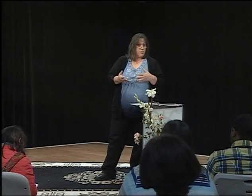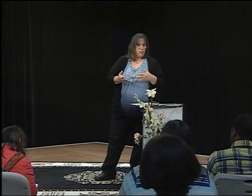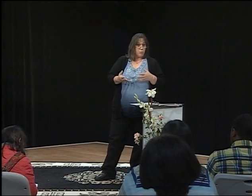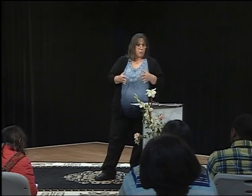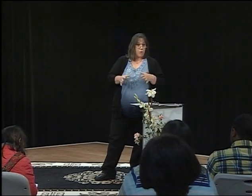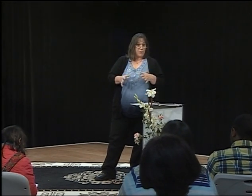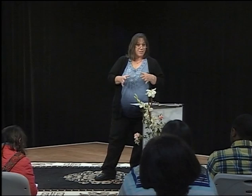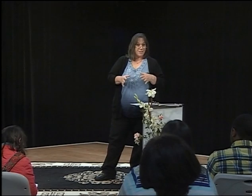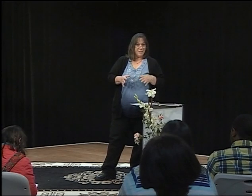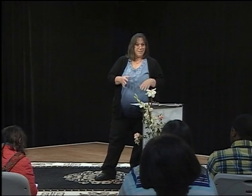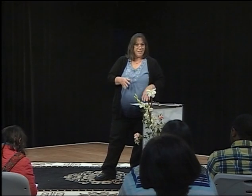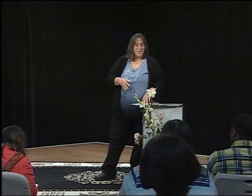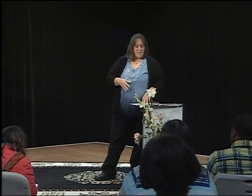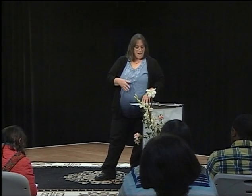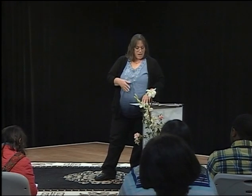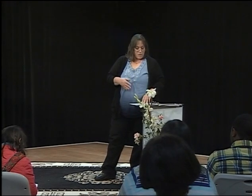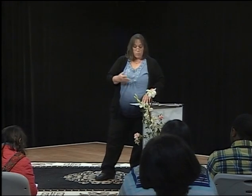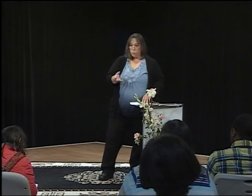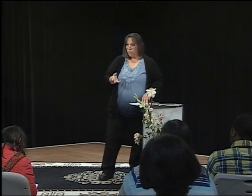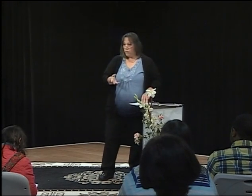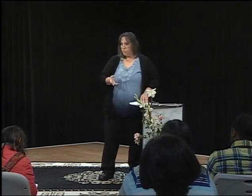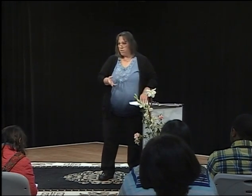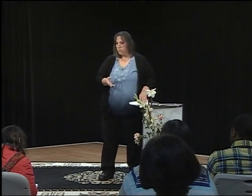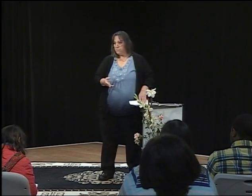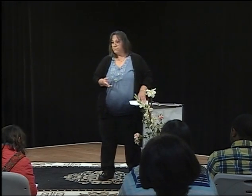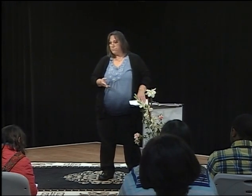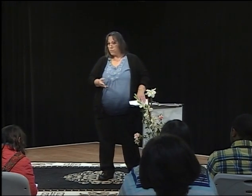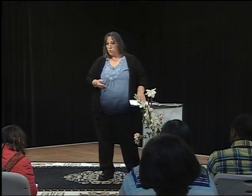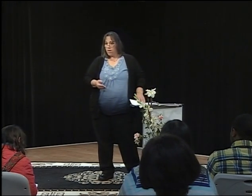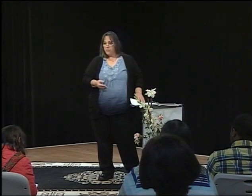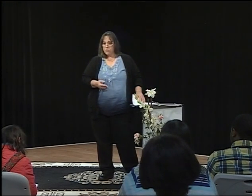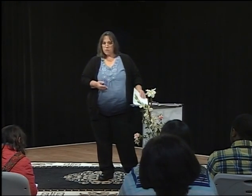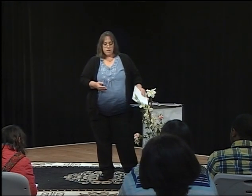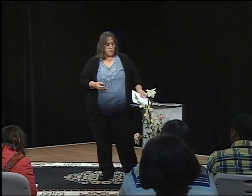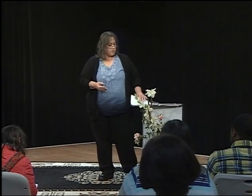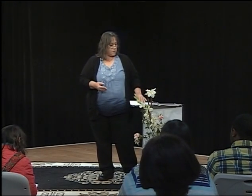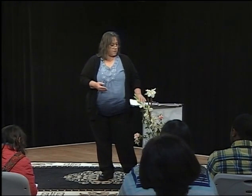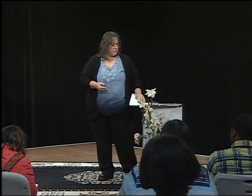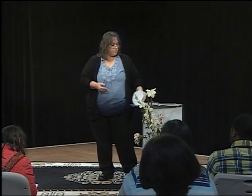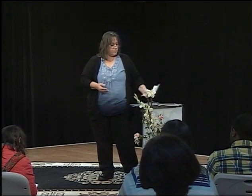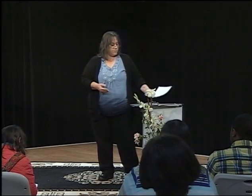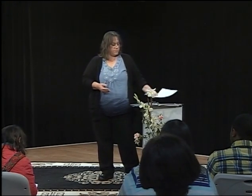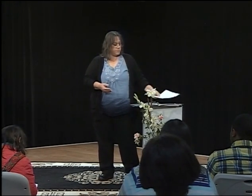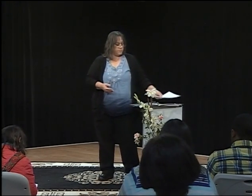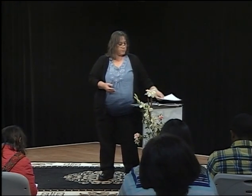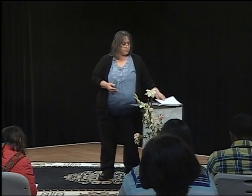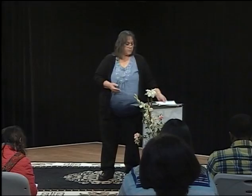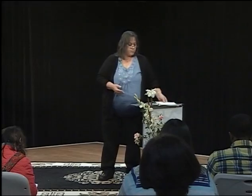they're practicing. And then we'll move on from there. Okay, so let's get started.